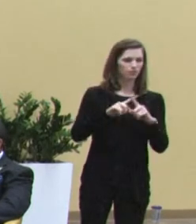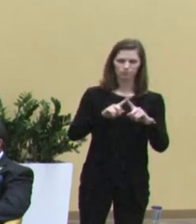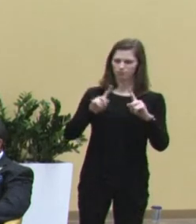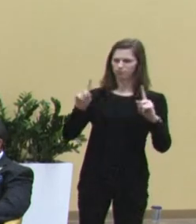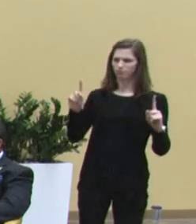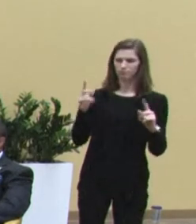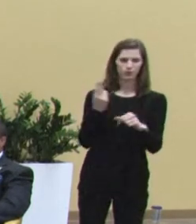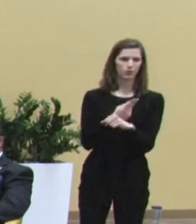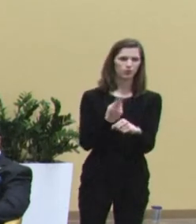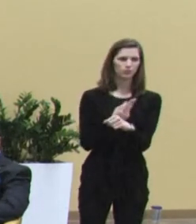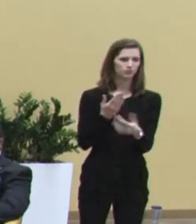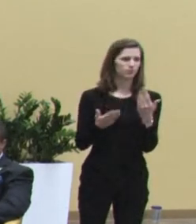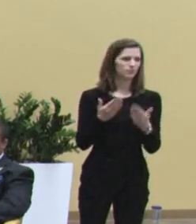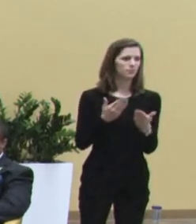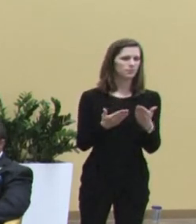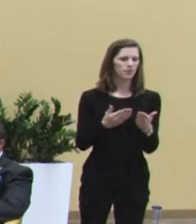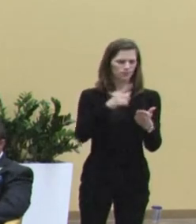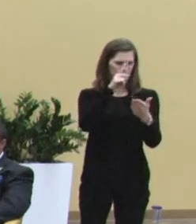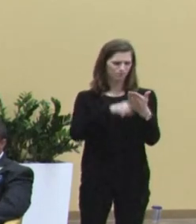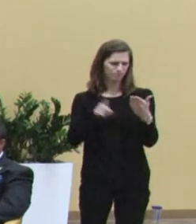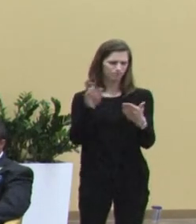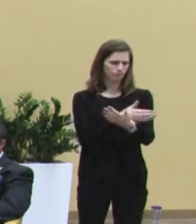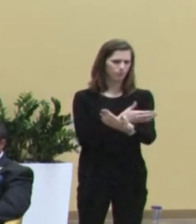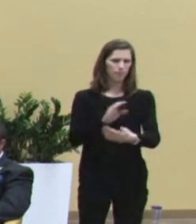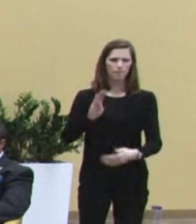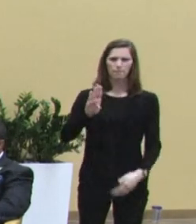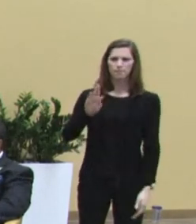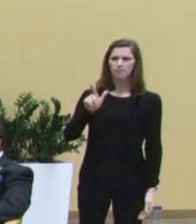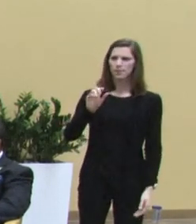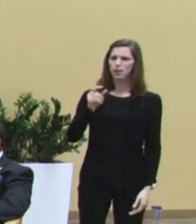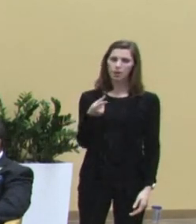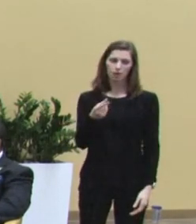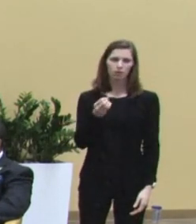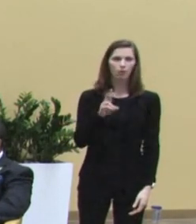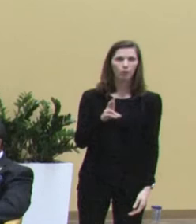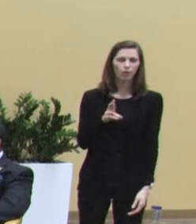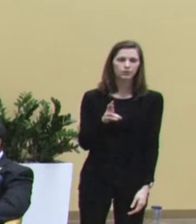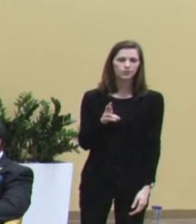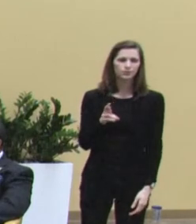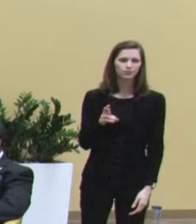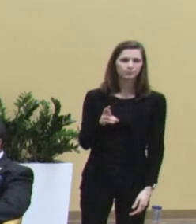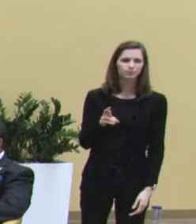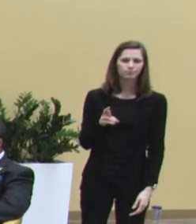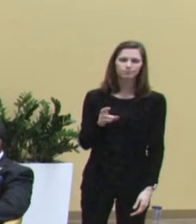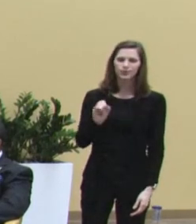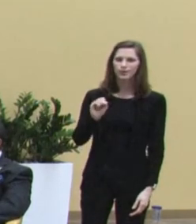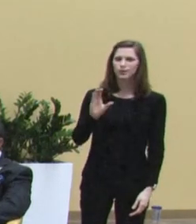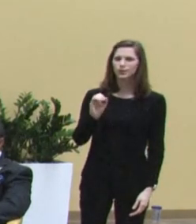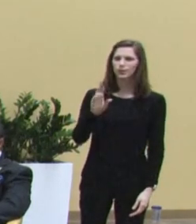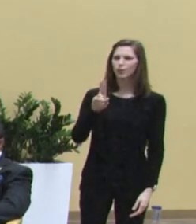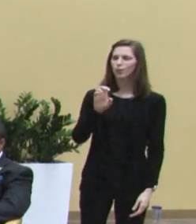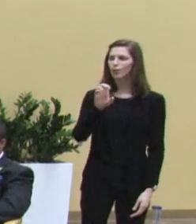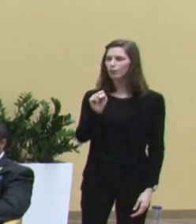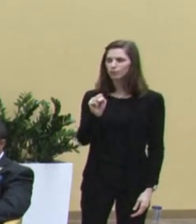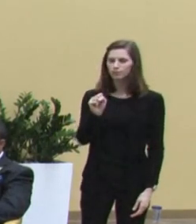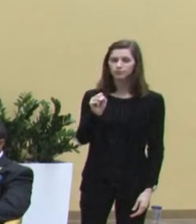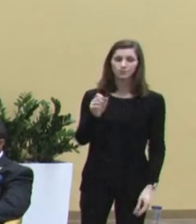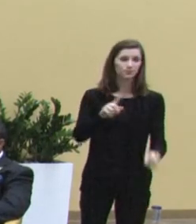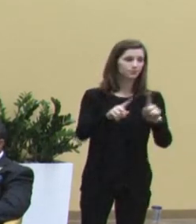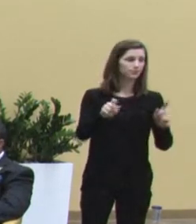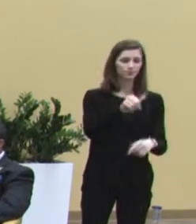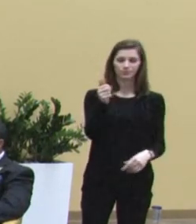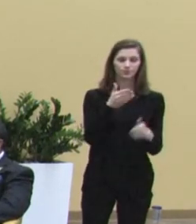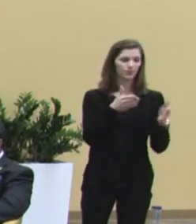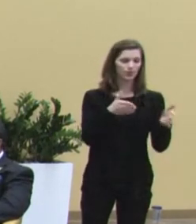a music blog or to check the scores. I know I do, but there are other ways for us to utilize these tools. And I think